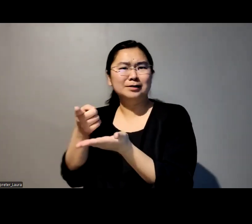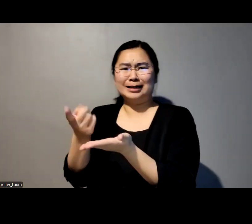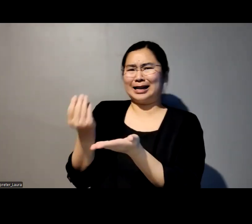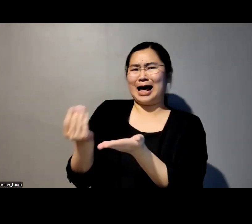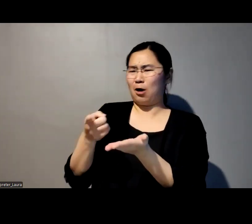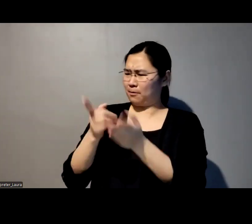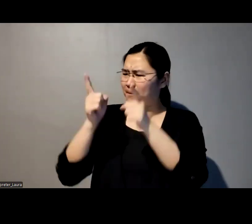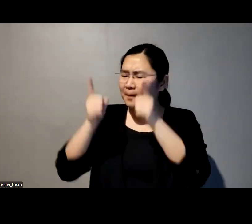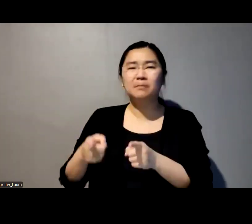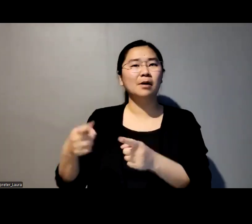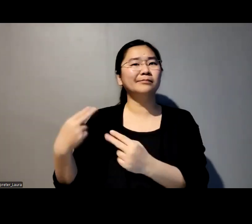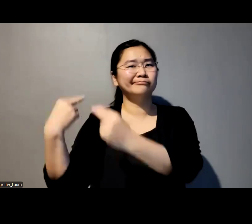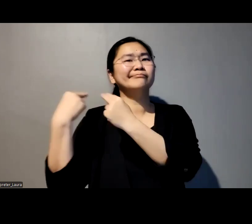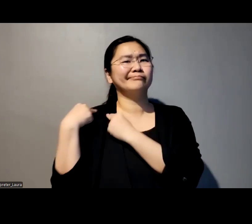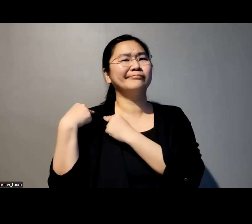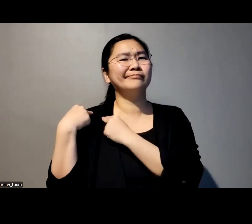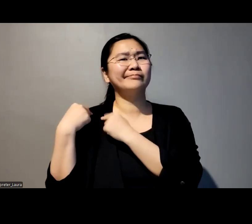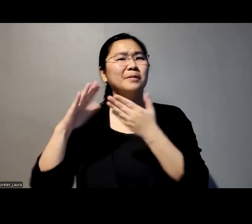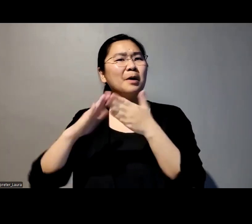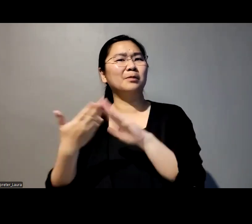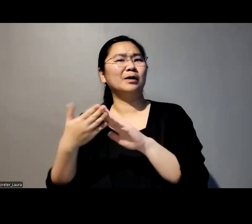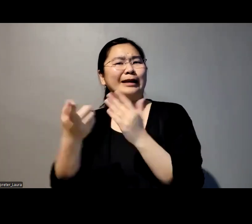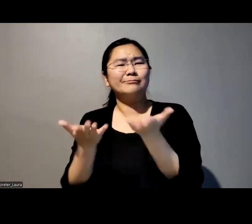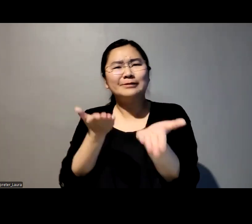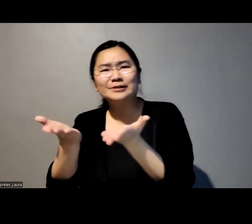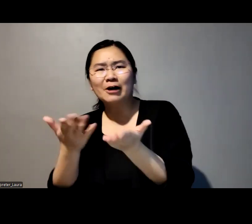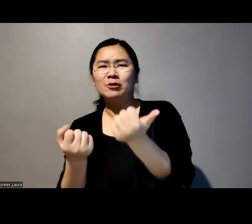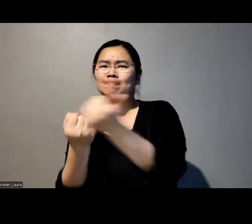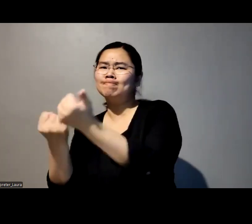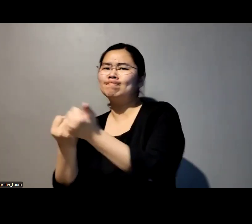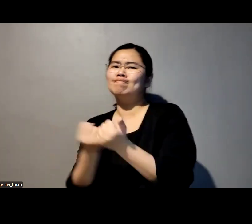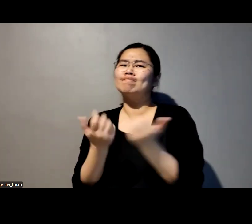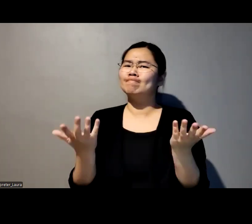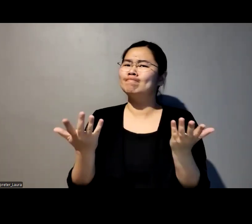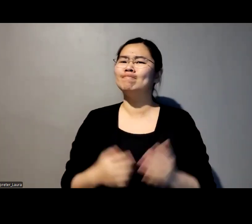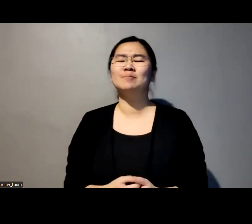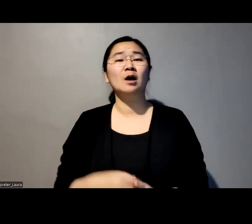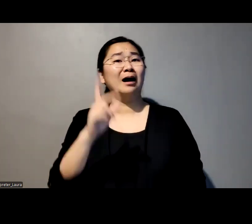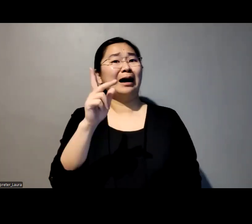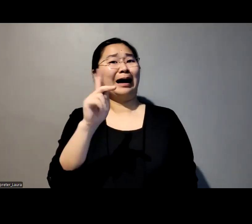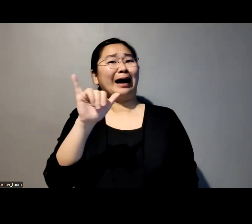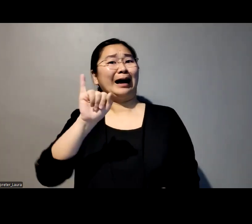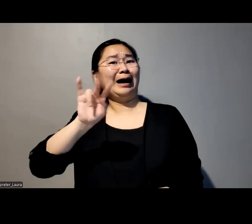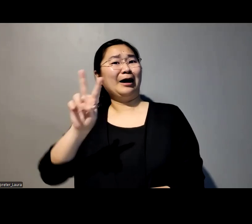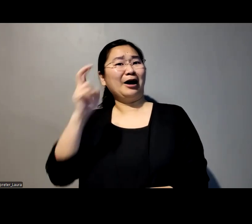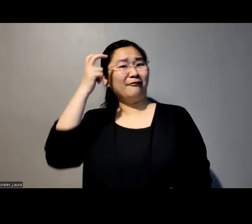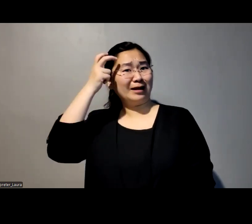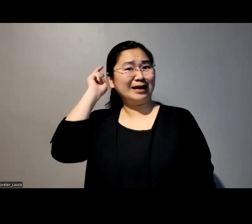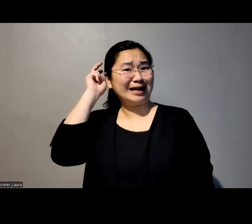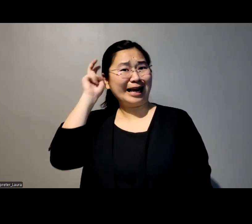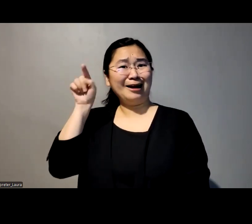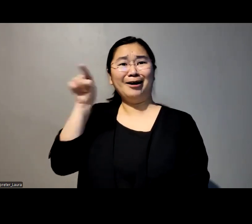separate individuals who invest money into institutions. What was very disturbing was that in